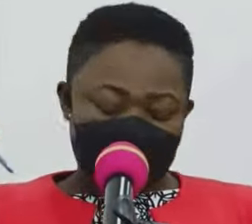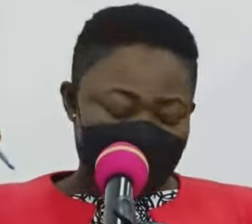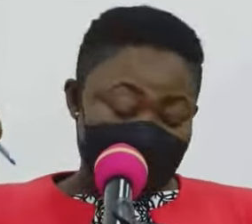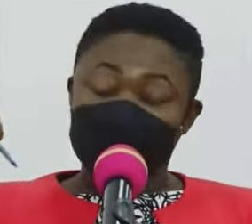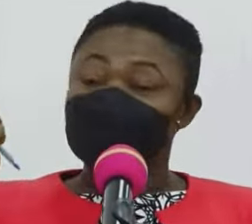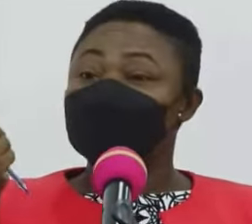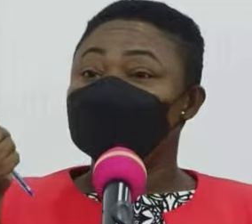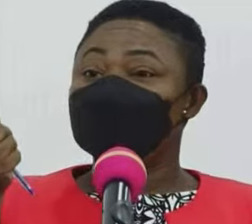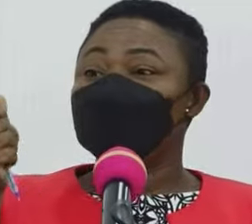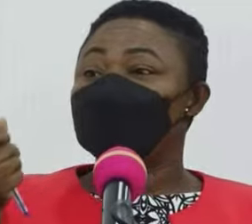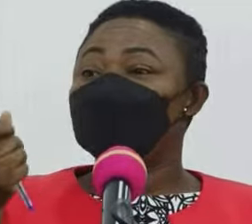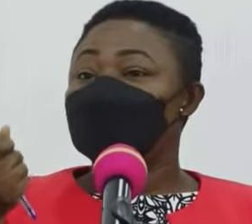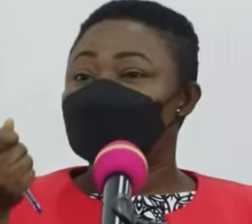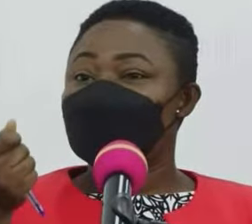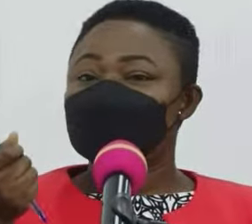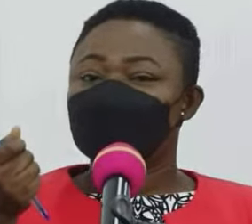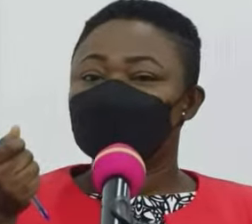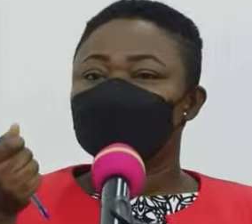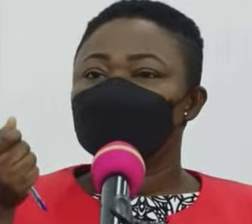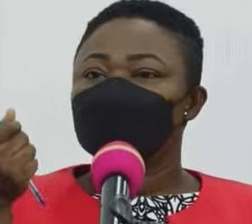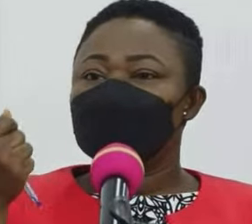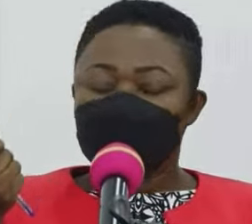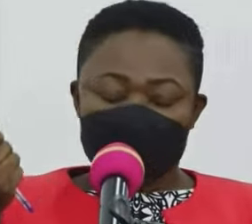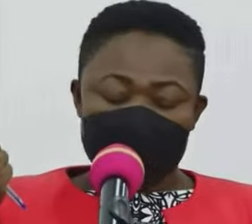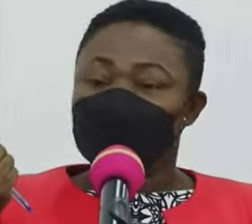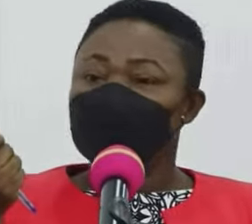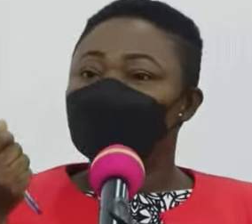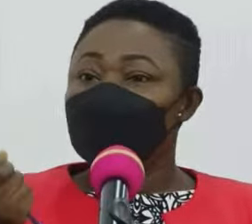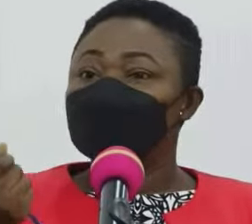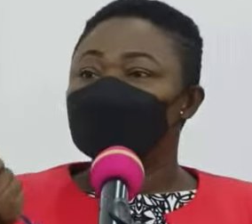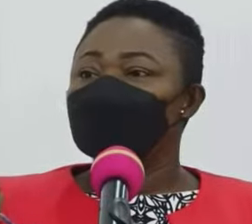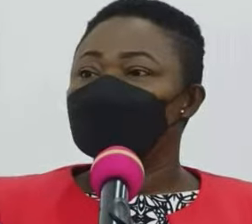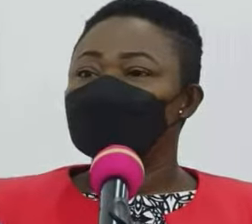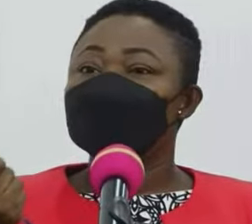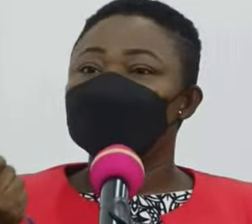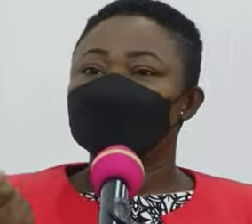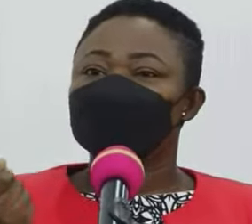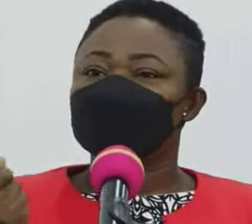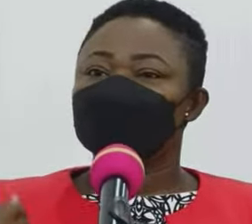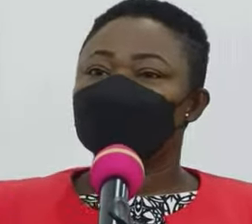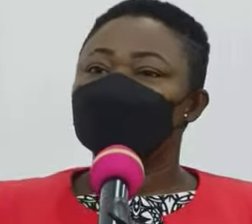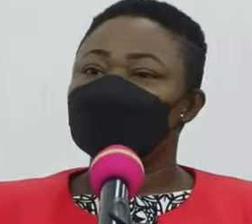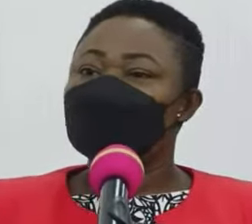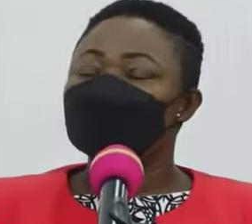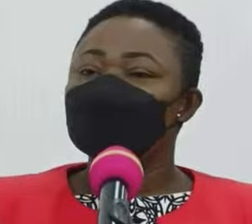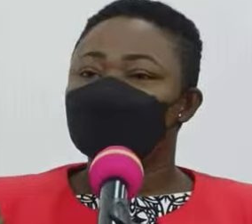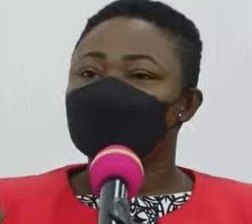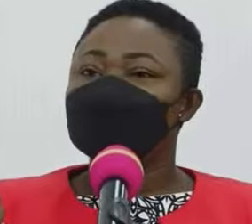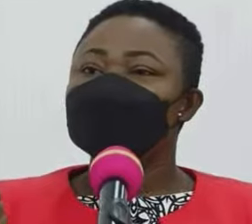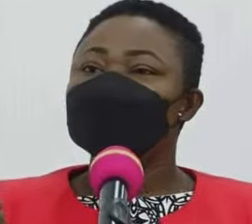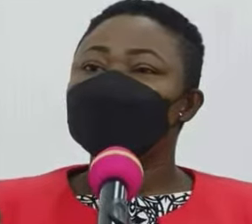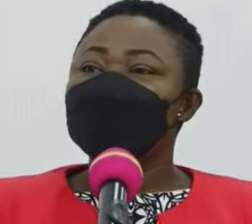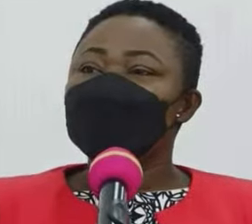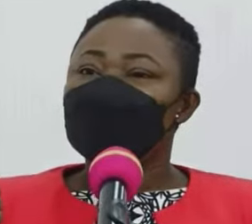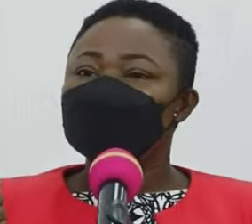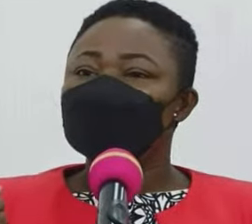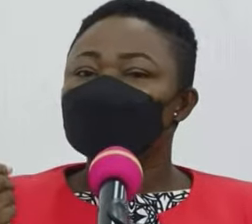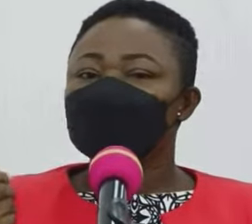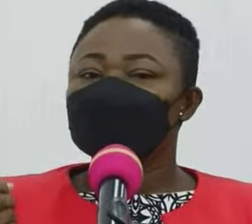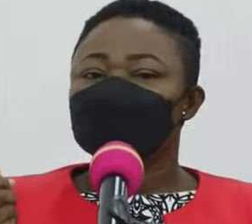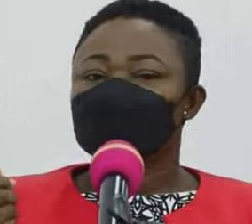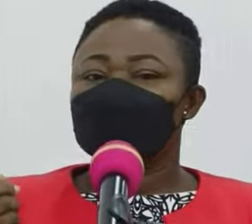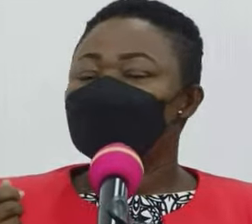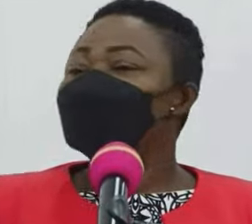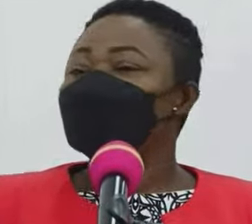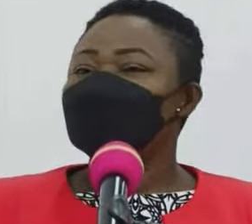deck, is it hand decks? The guys who work on mostly these vessels, you know, they have no training. I don't